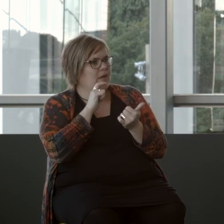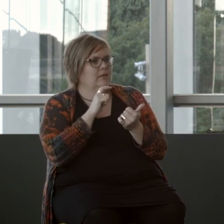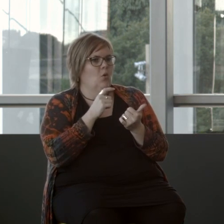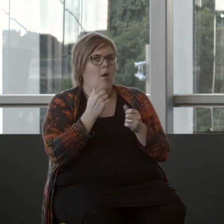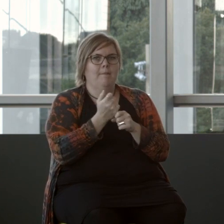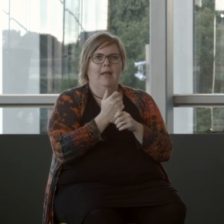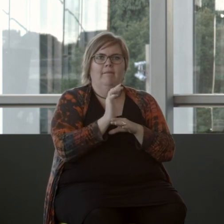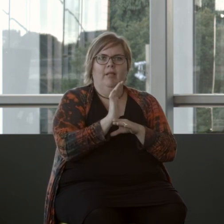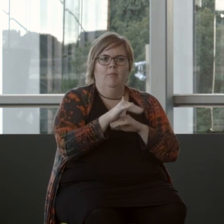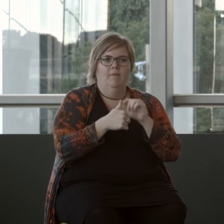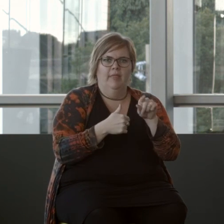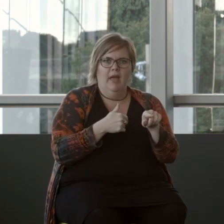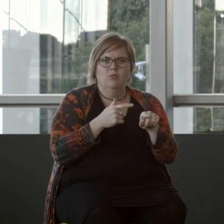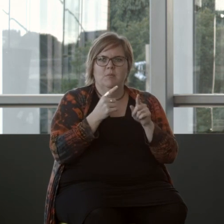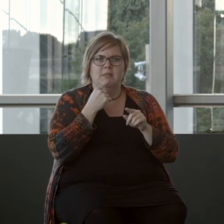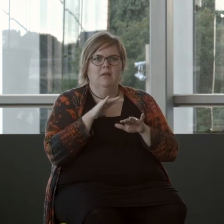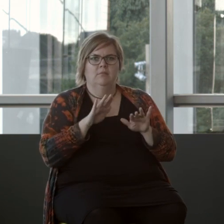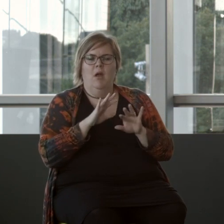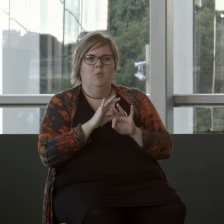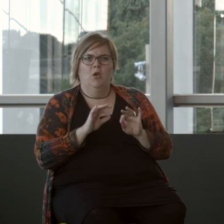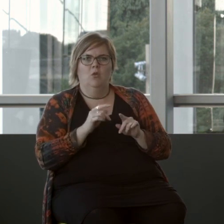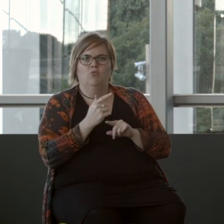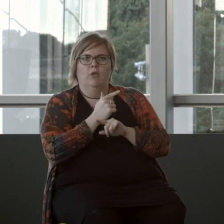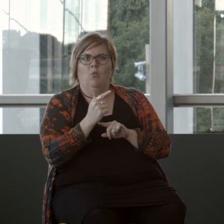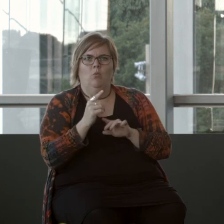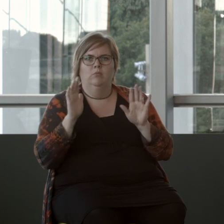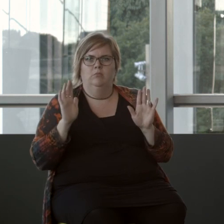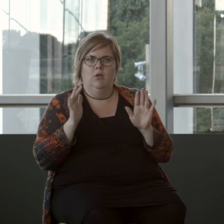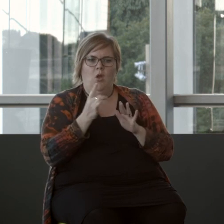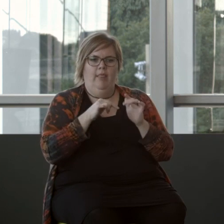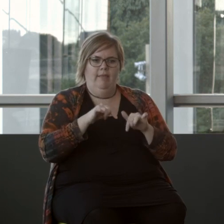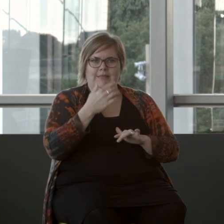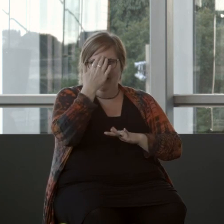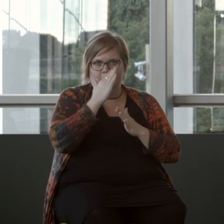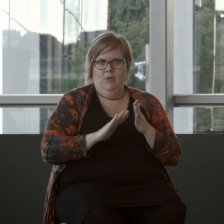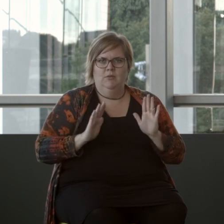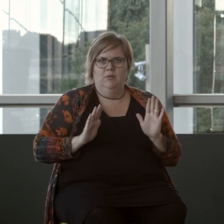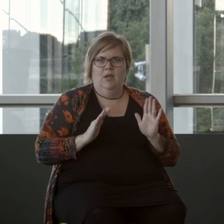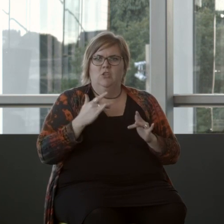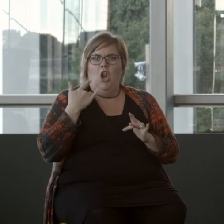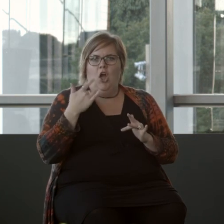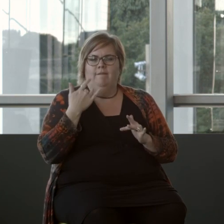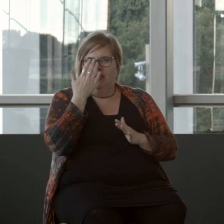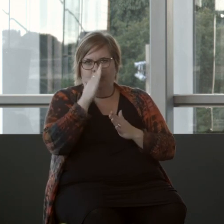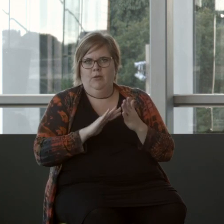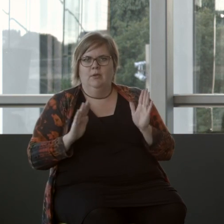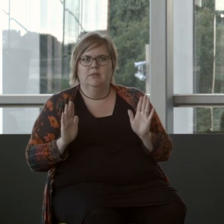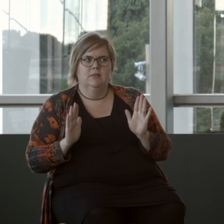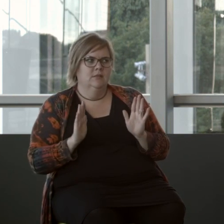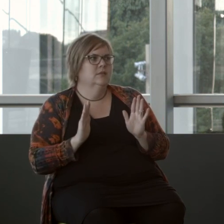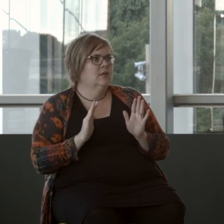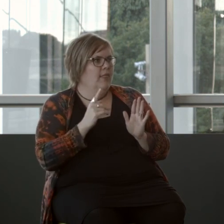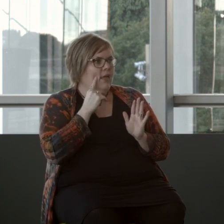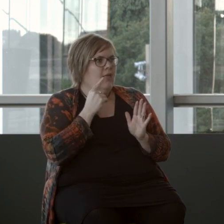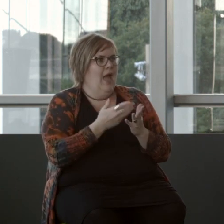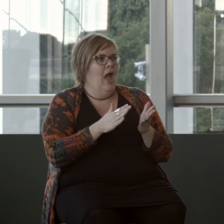other times I've just been like, no, I'm not going to record this at all. This was just this experience. This was just a live experience, and that's how I think this should